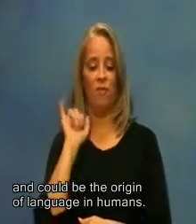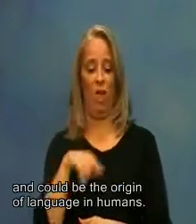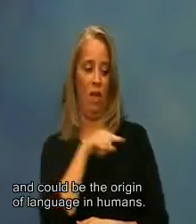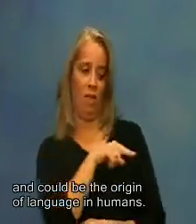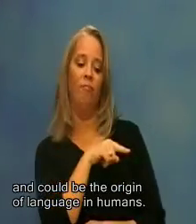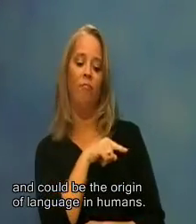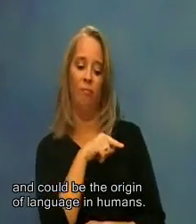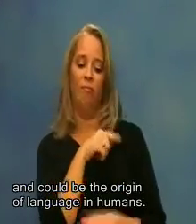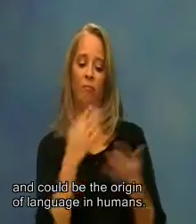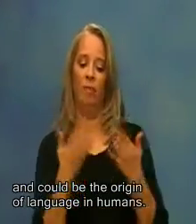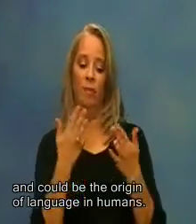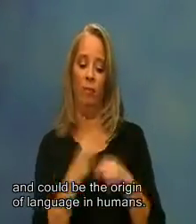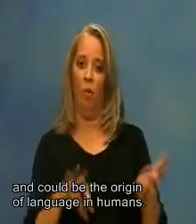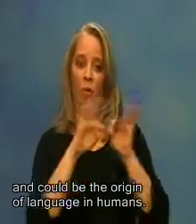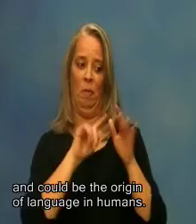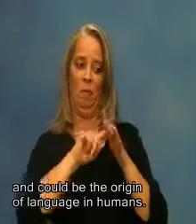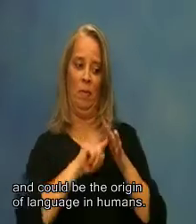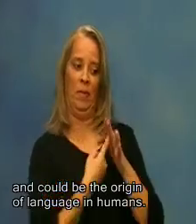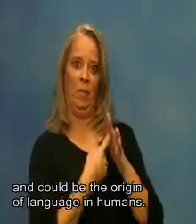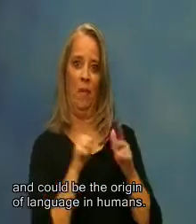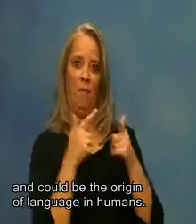and could be the origin of language in humans.